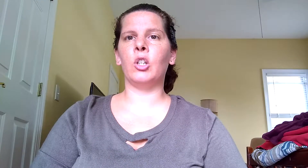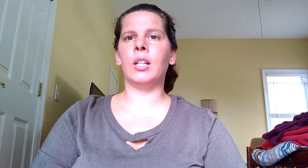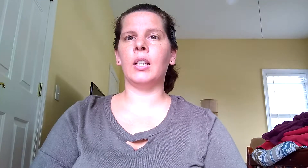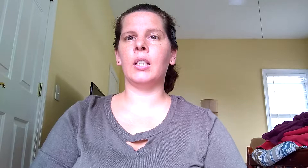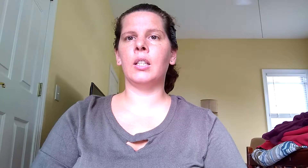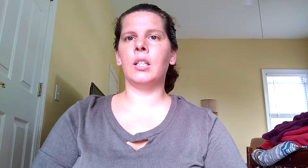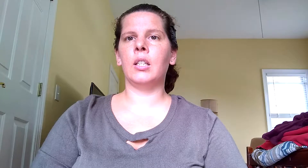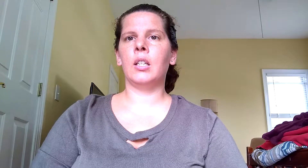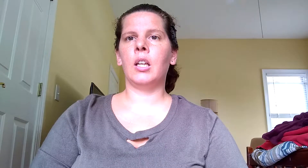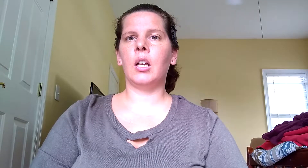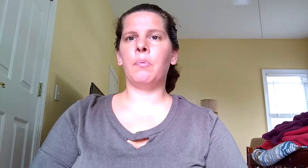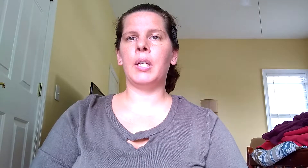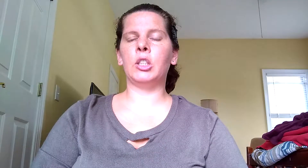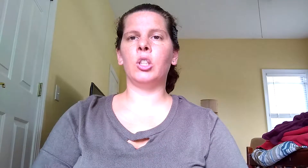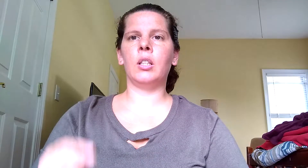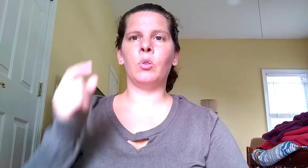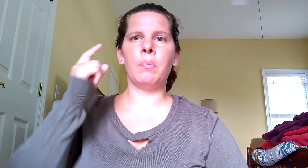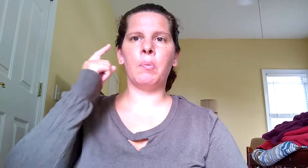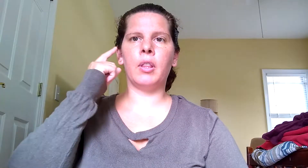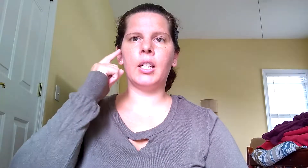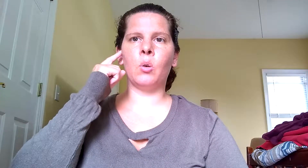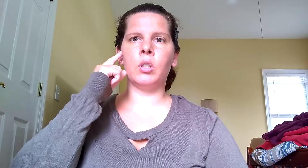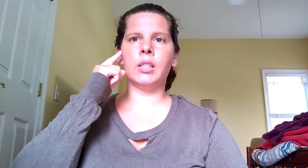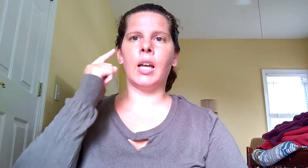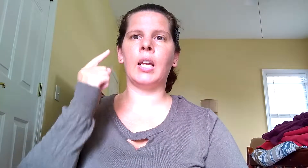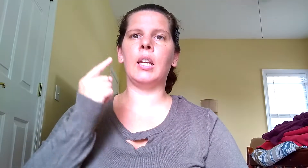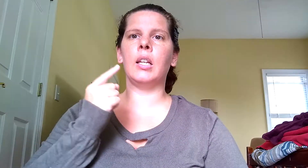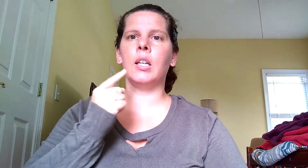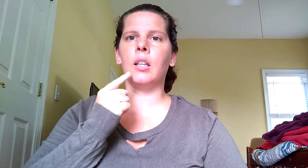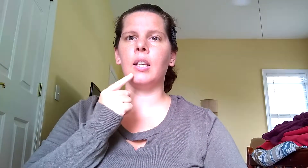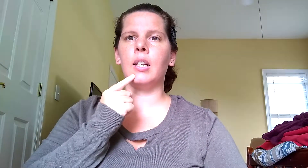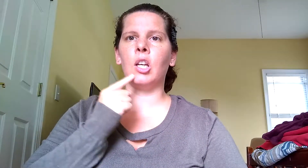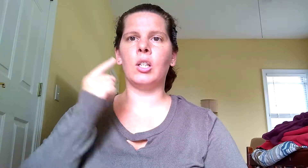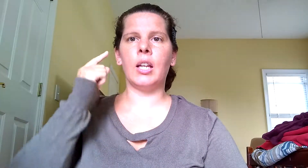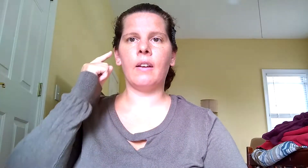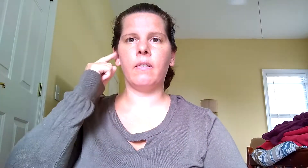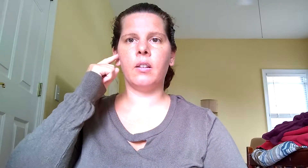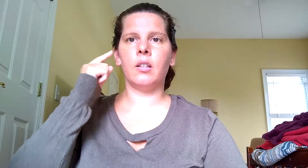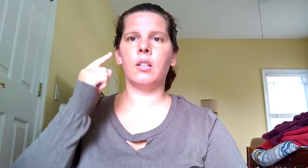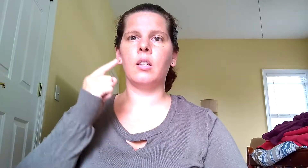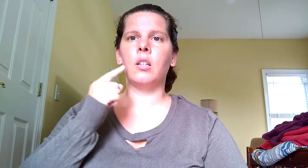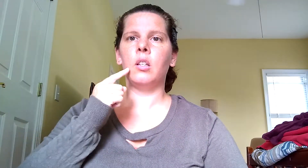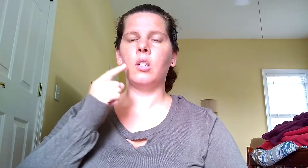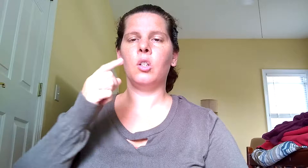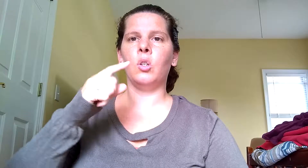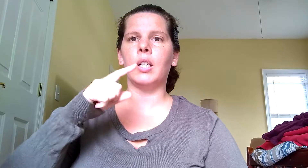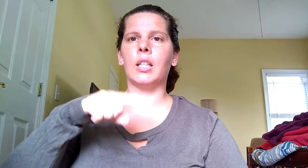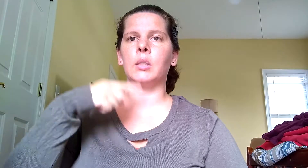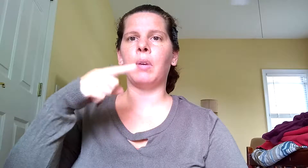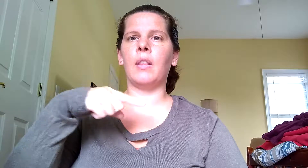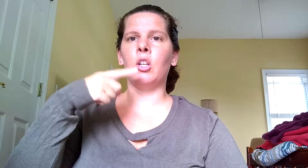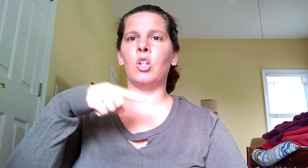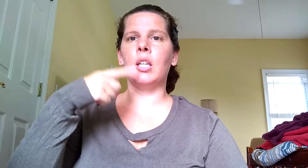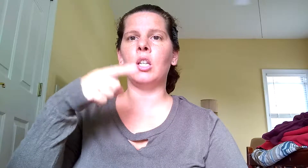hearing patient. Remember that they will sign that they are deaf. You can explain that you're